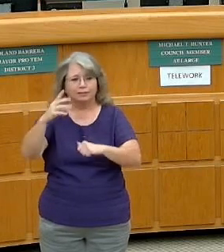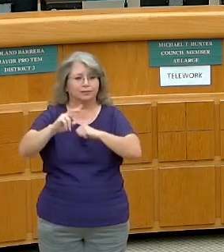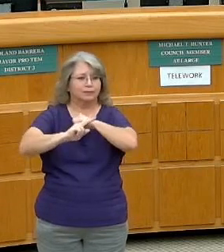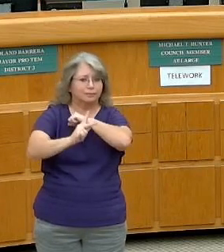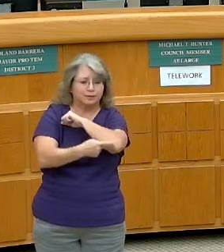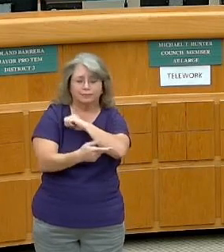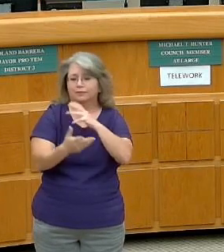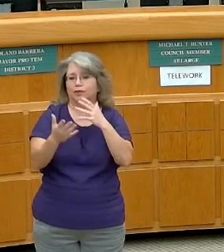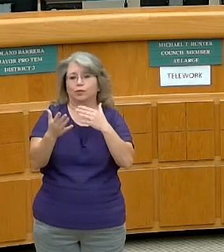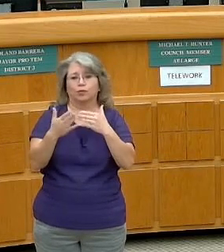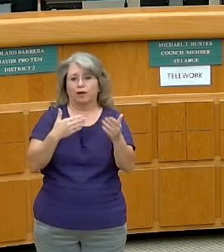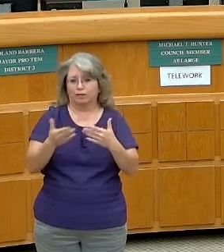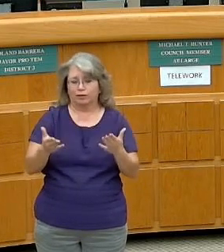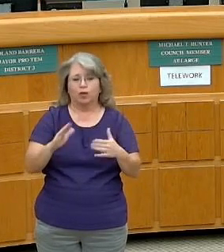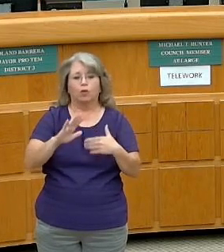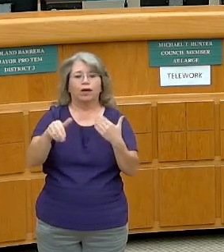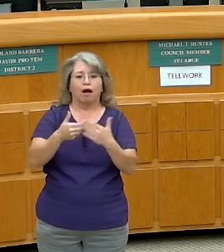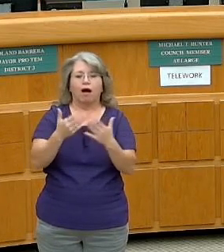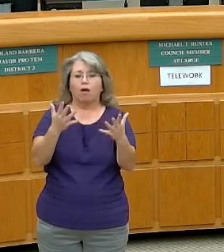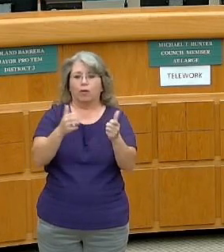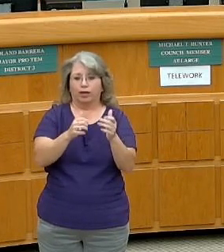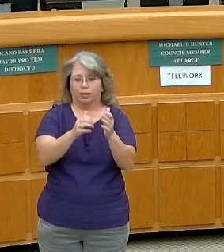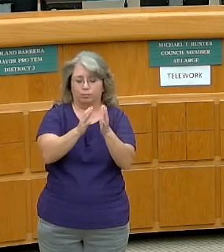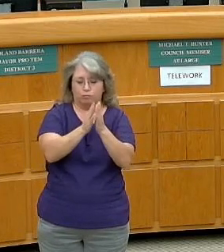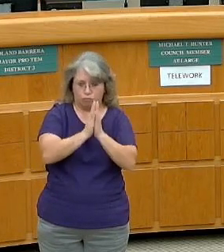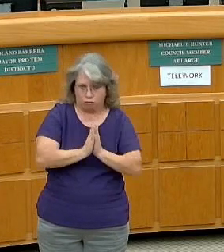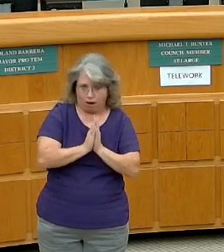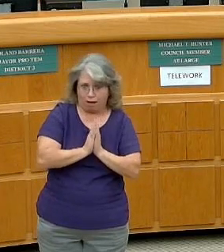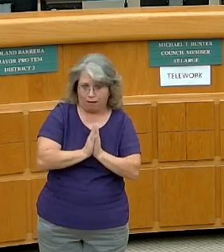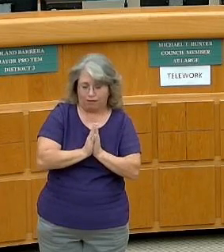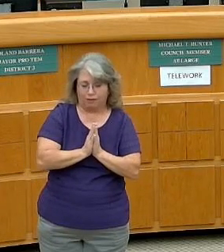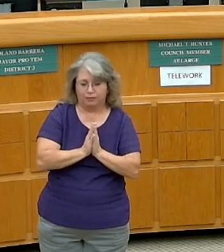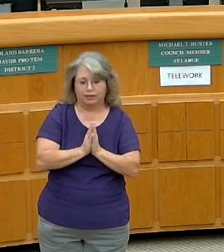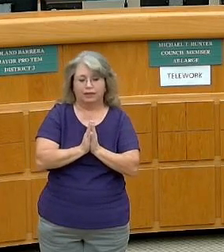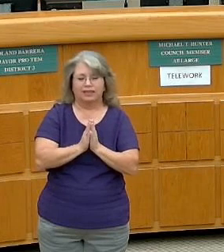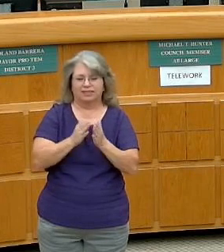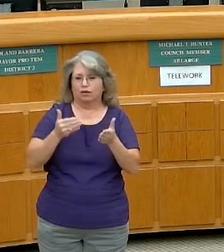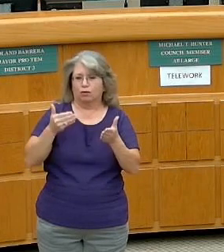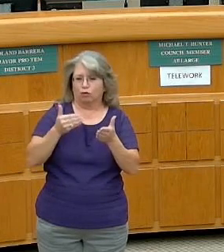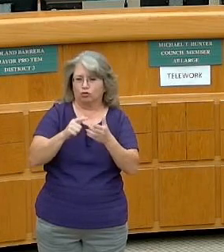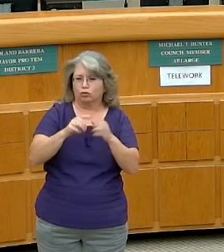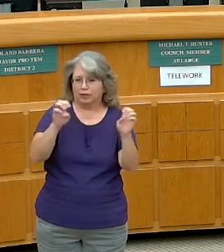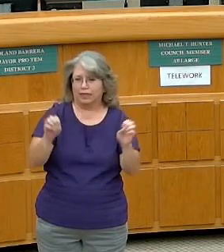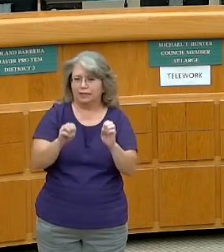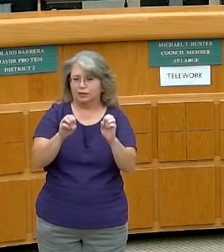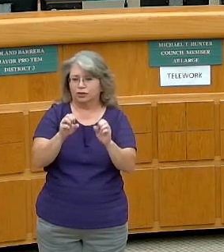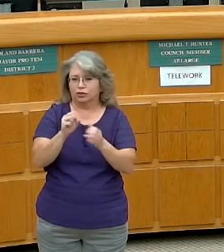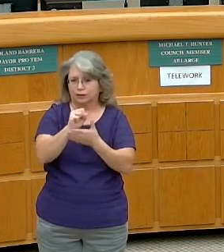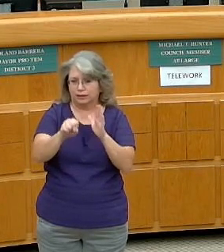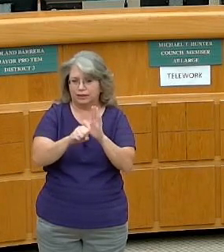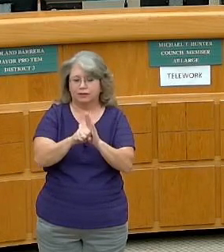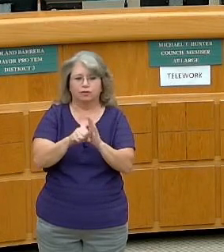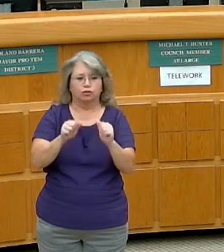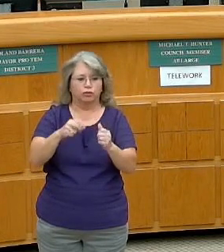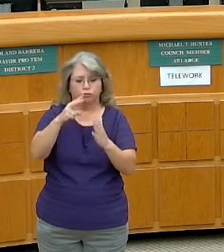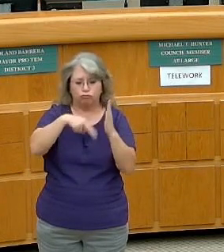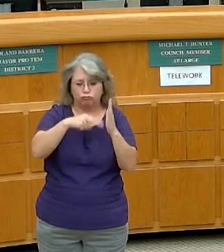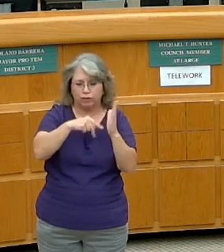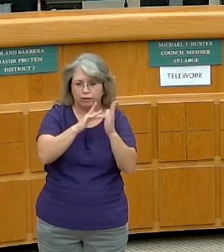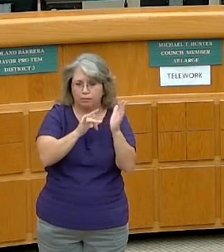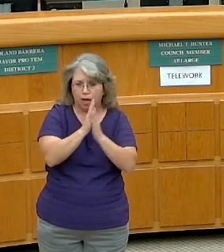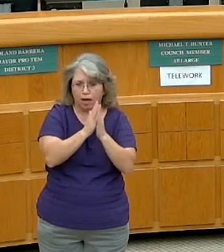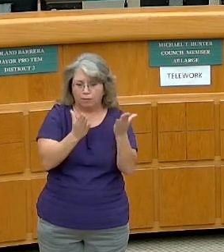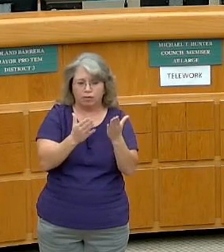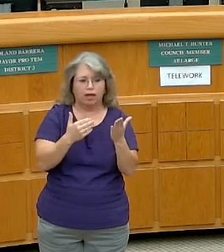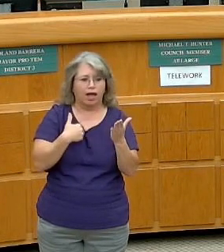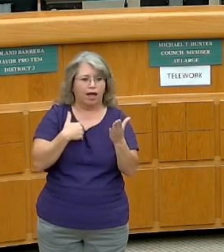All of us need to be praying, and we want to encourage you that, particularly as we're entering into this Easter season. Read scriptures, have meditations and